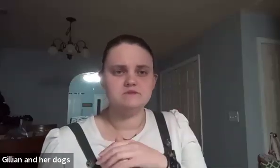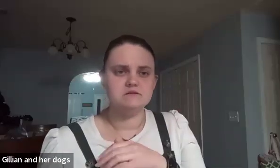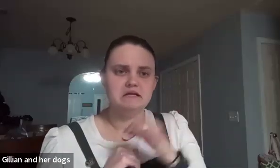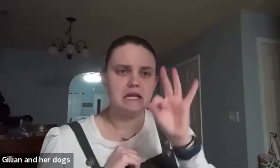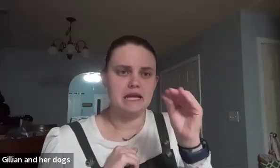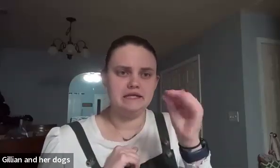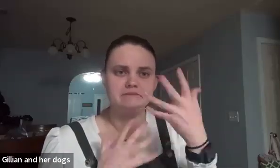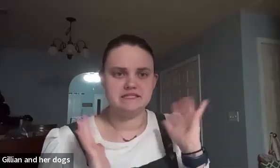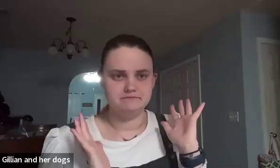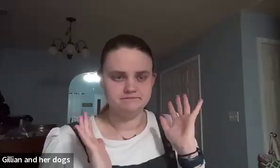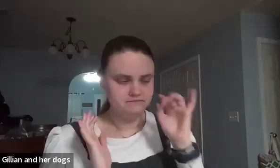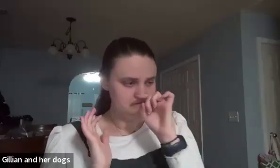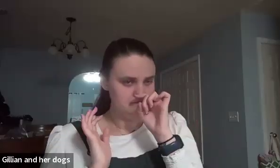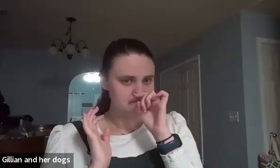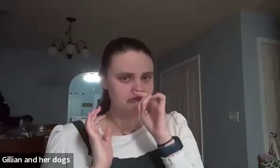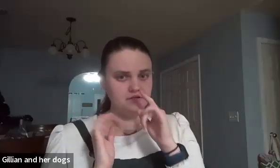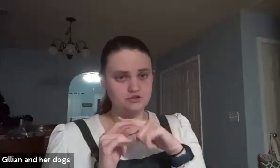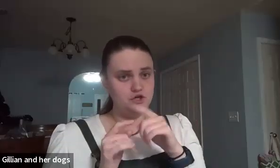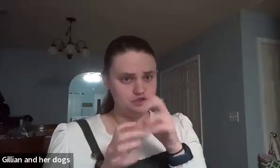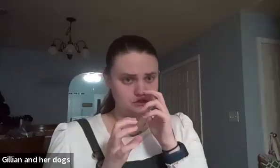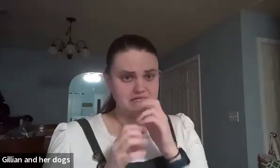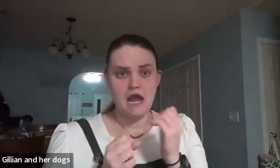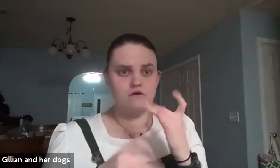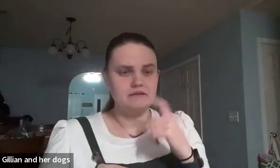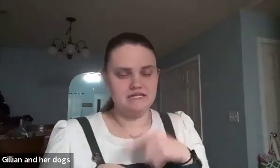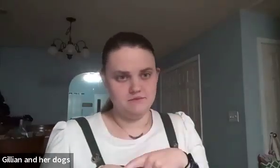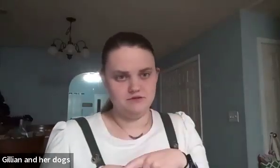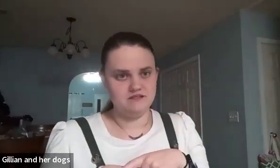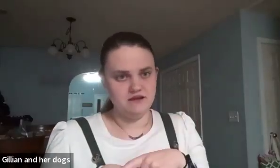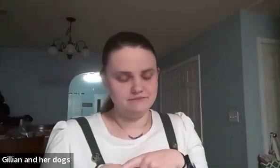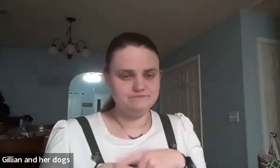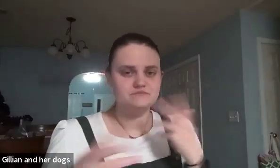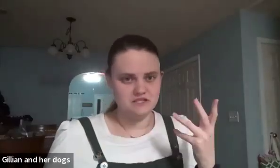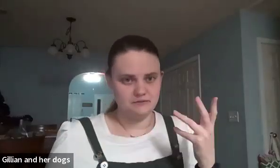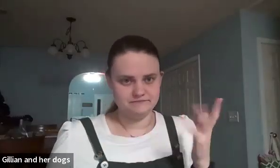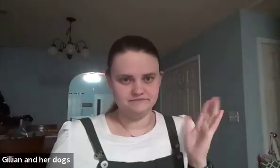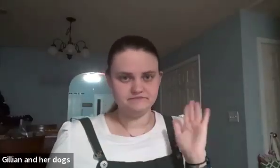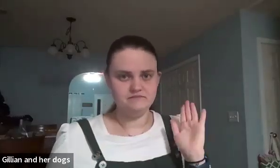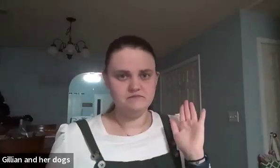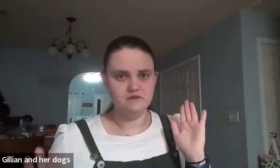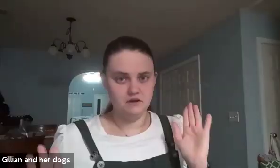sometimes I'll be like 90. That's it. But there's no strict however many times you assign it. So,